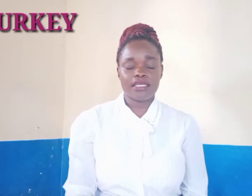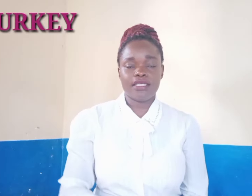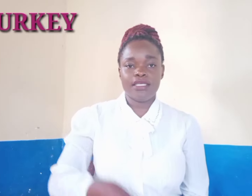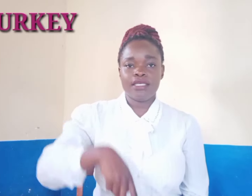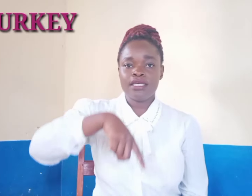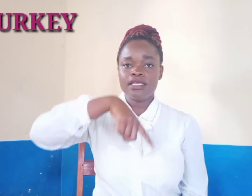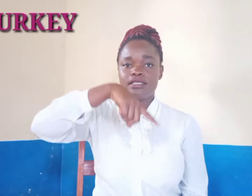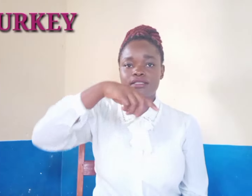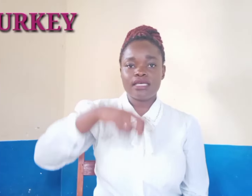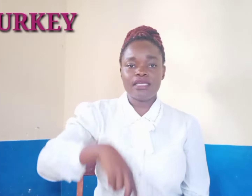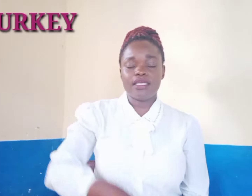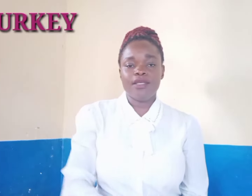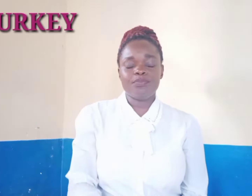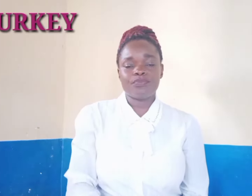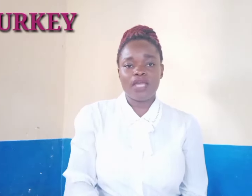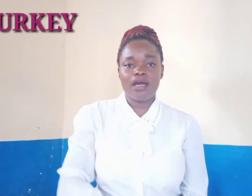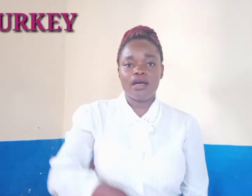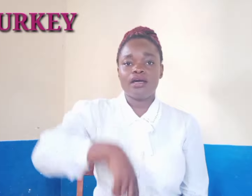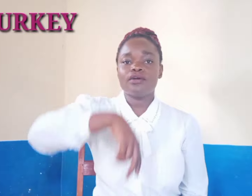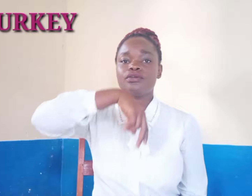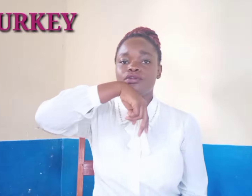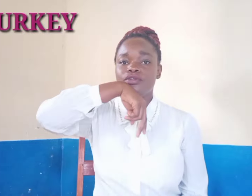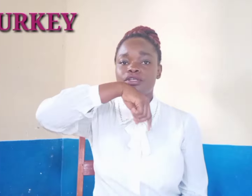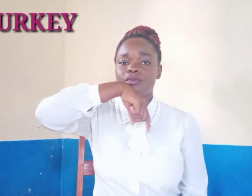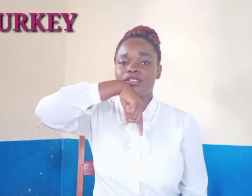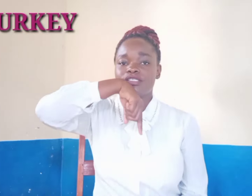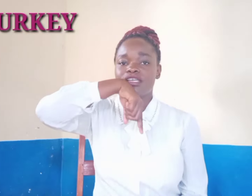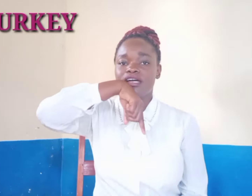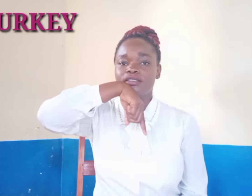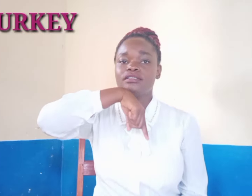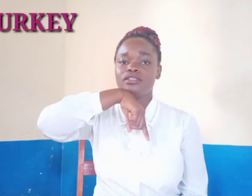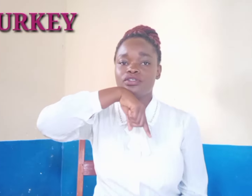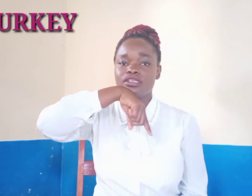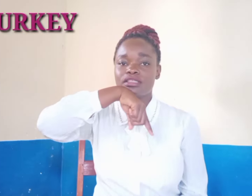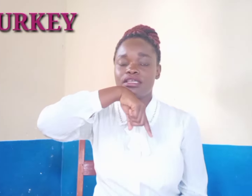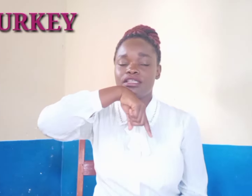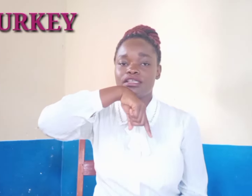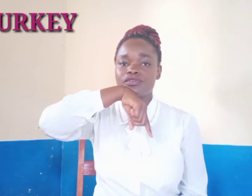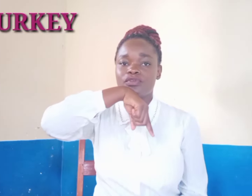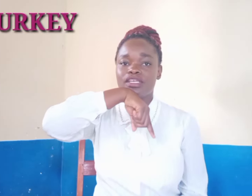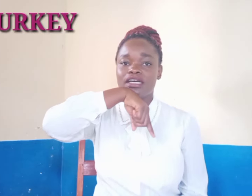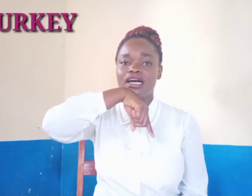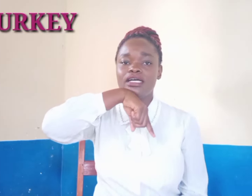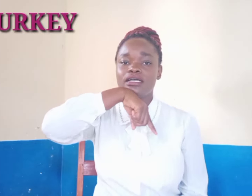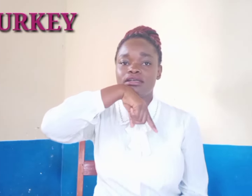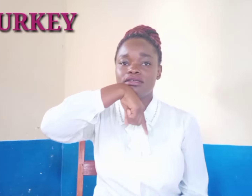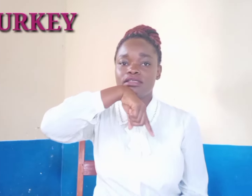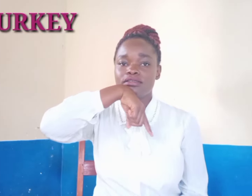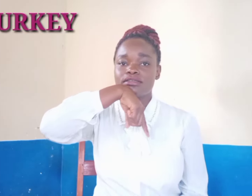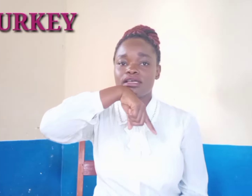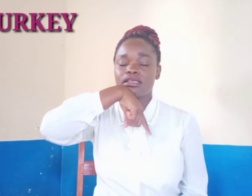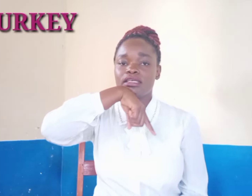Turkey. Turkey. You keep it here using the index finger. Turkey.